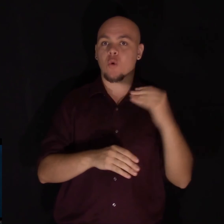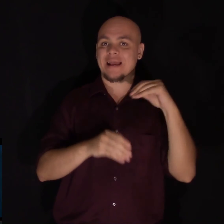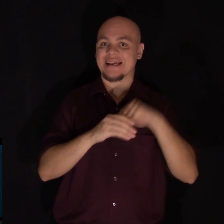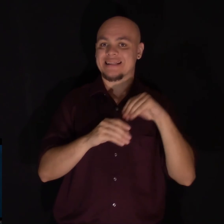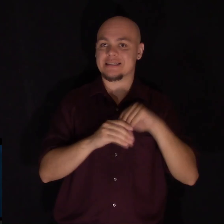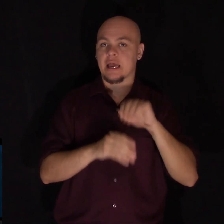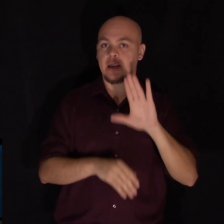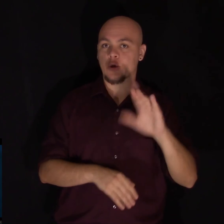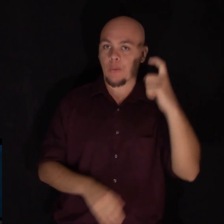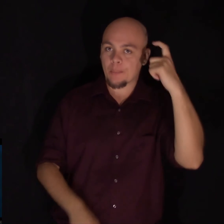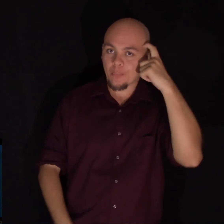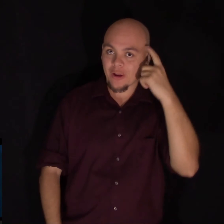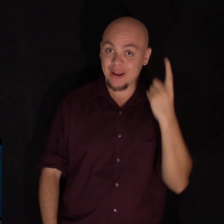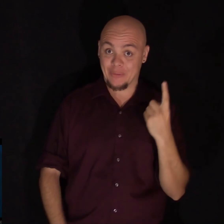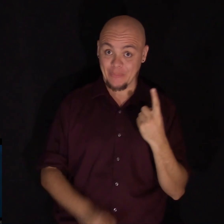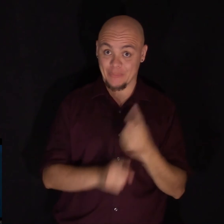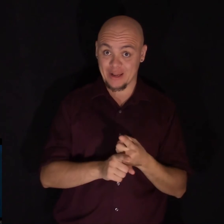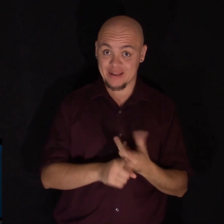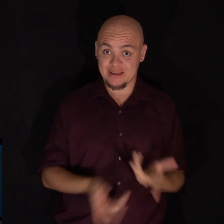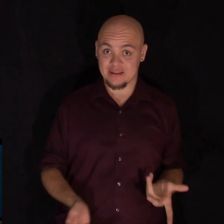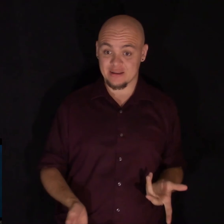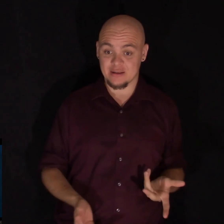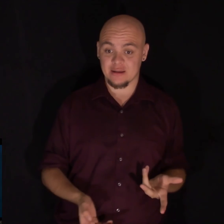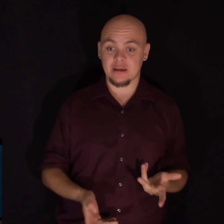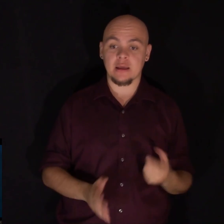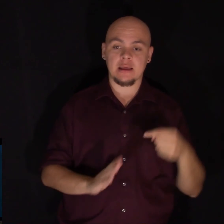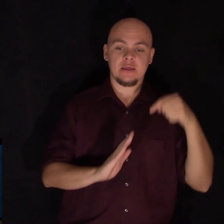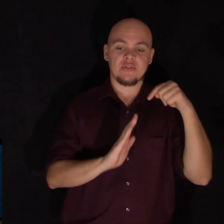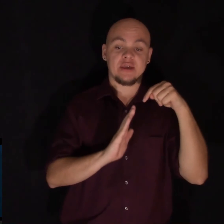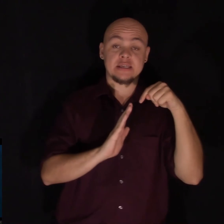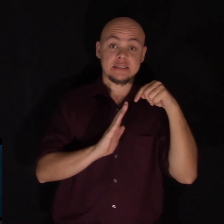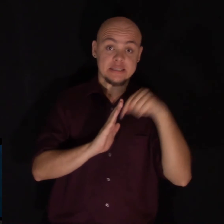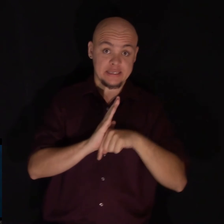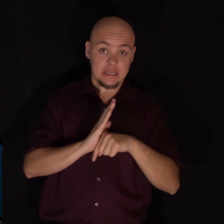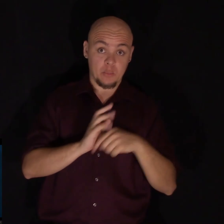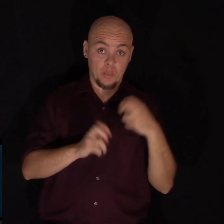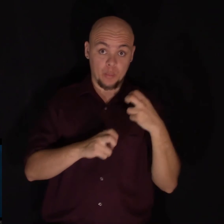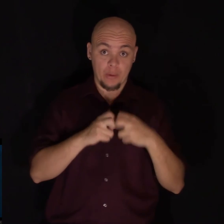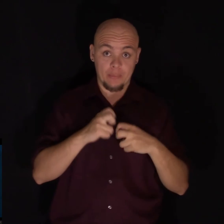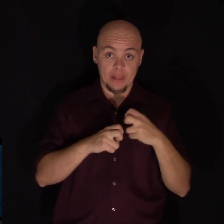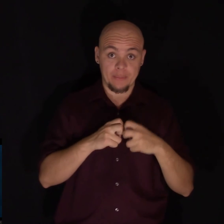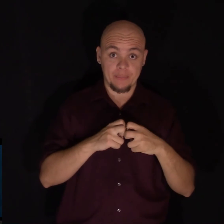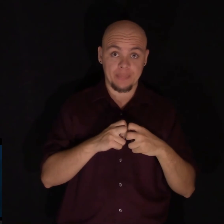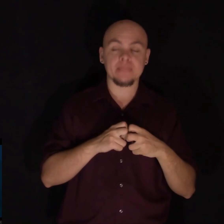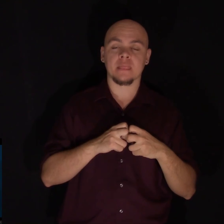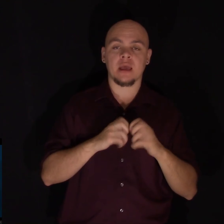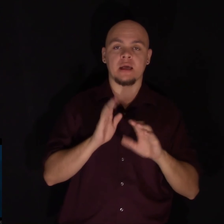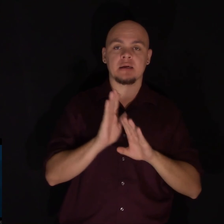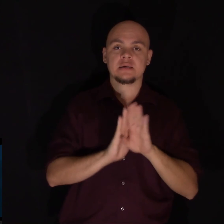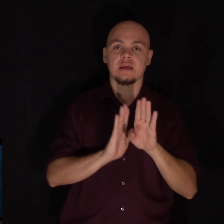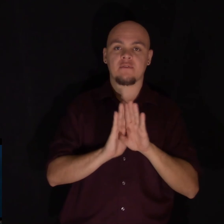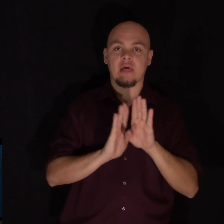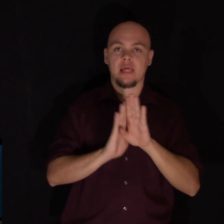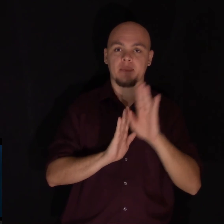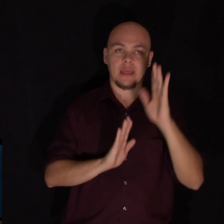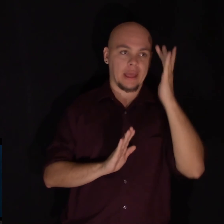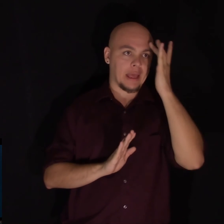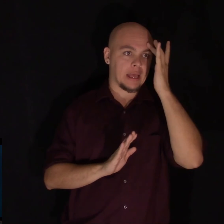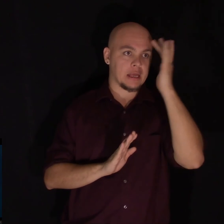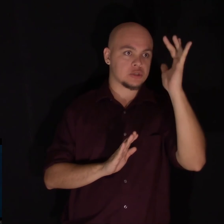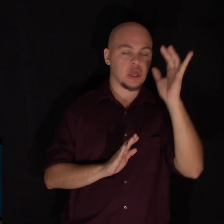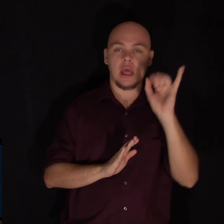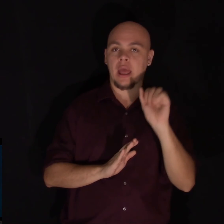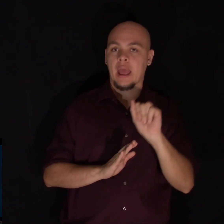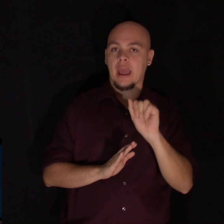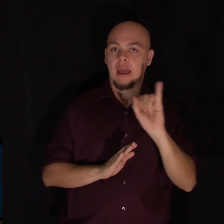head. Okay. The deeper problem is that building superintelligent AI on its own